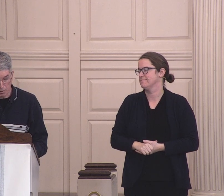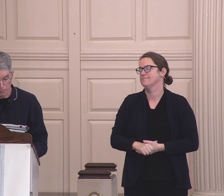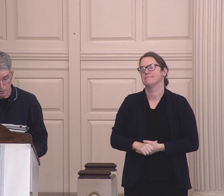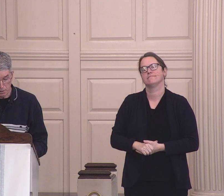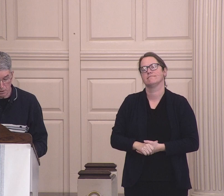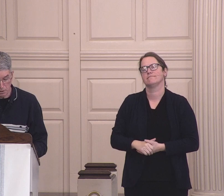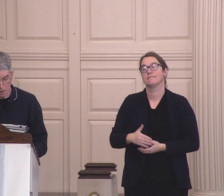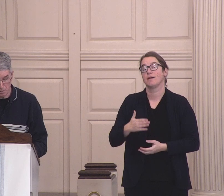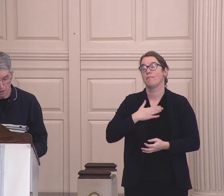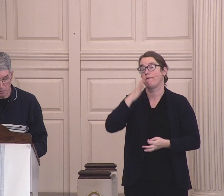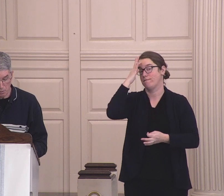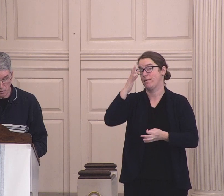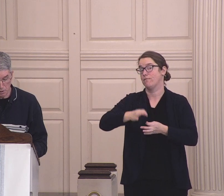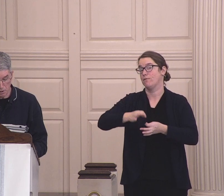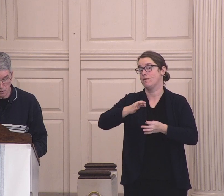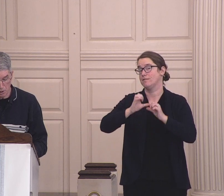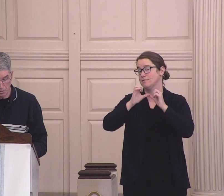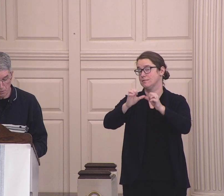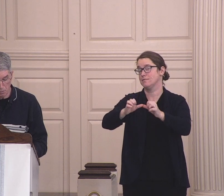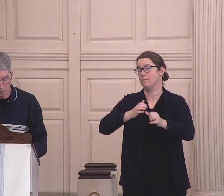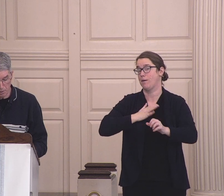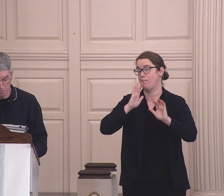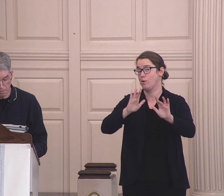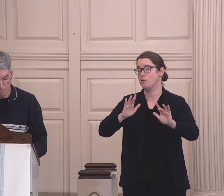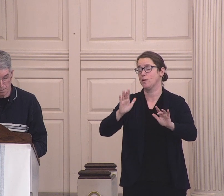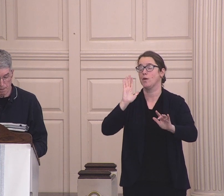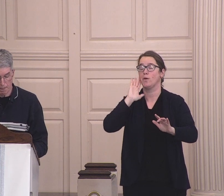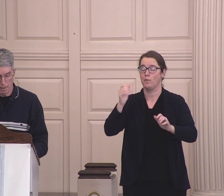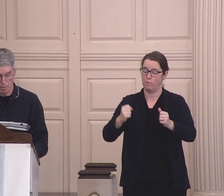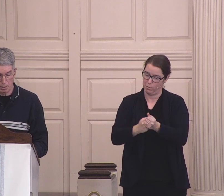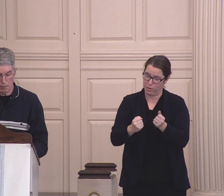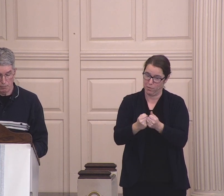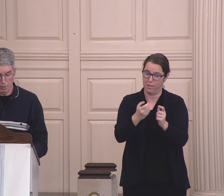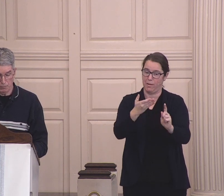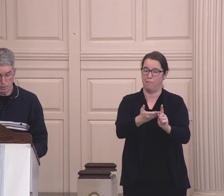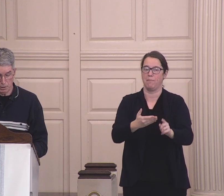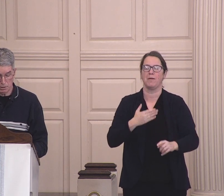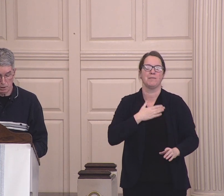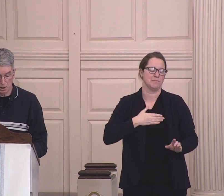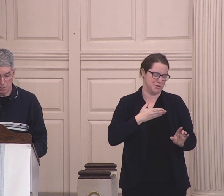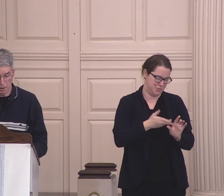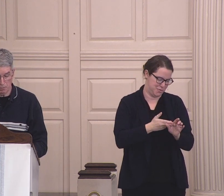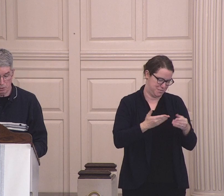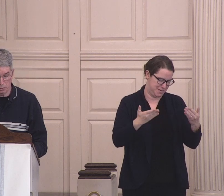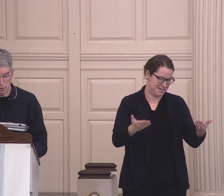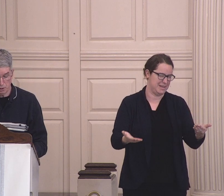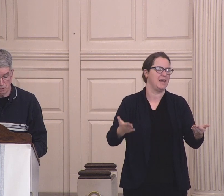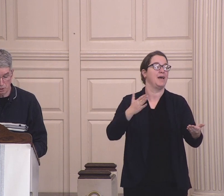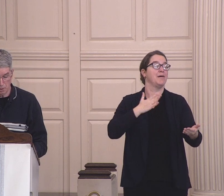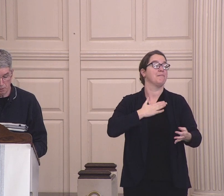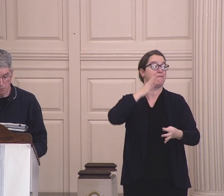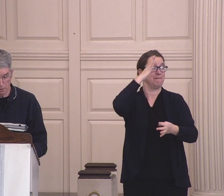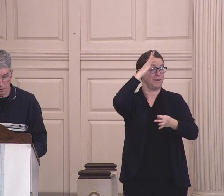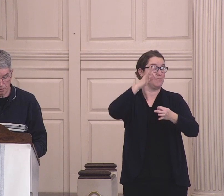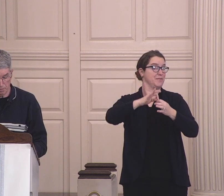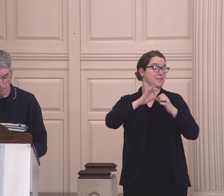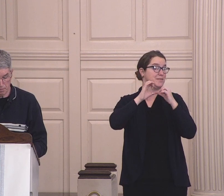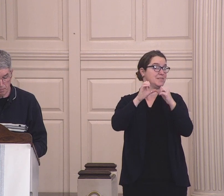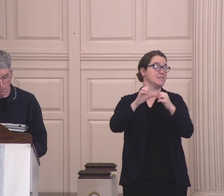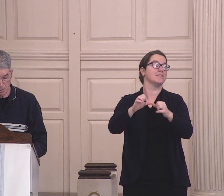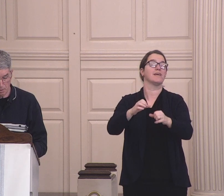My faithfulness and my mercy shall be with him. My faithfulness and my mercy shall be with